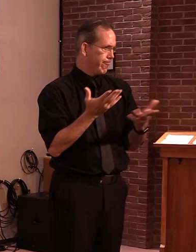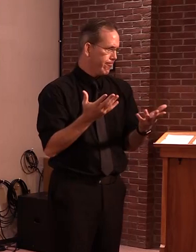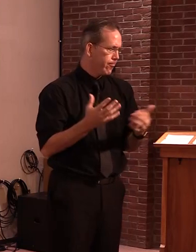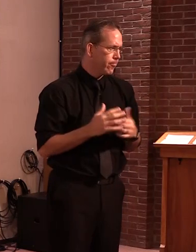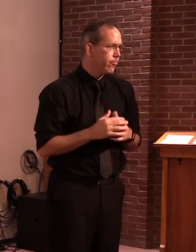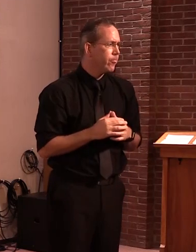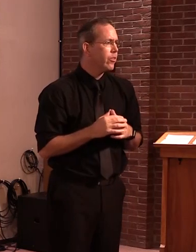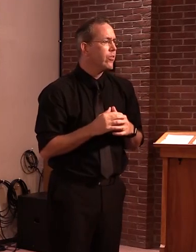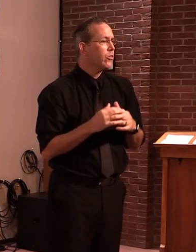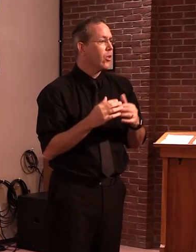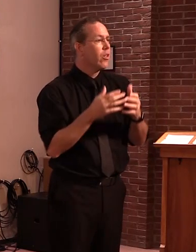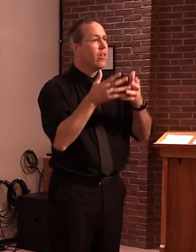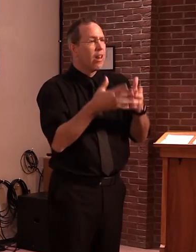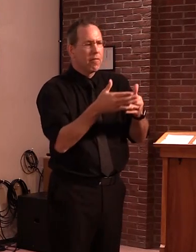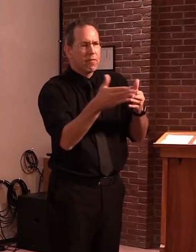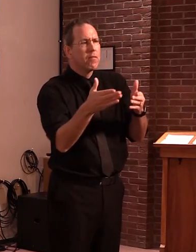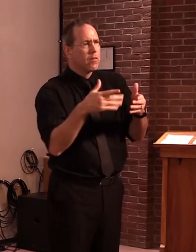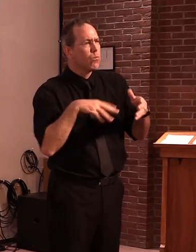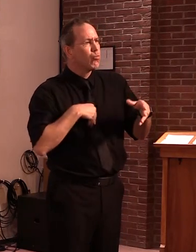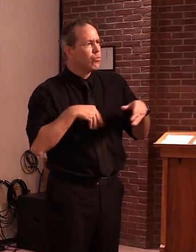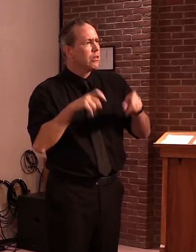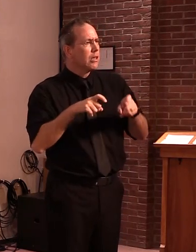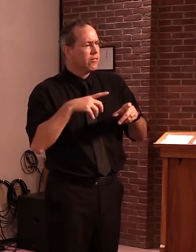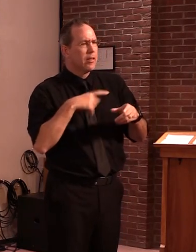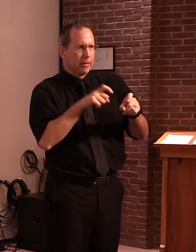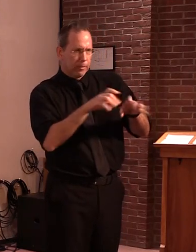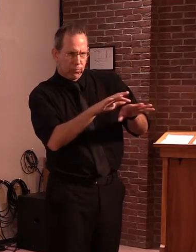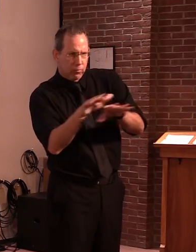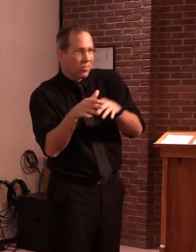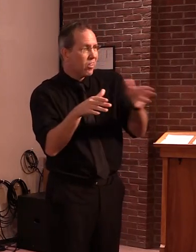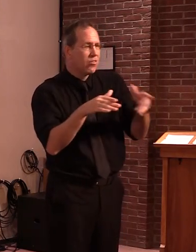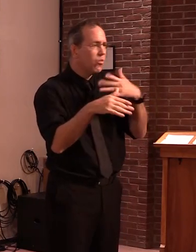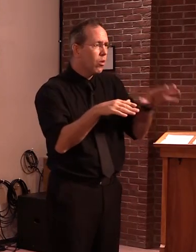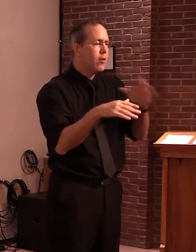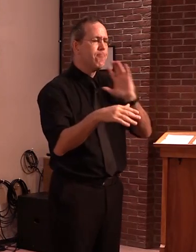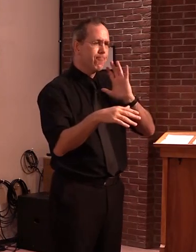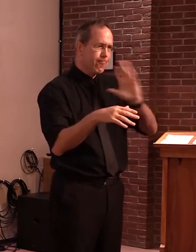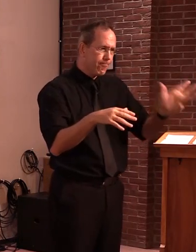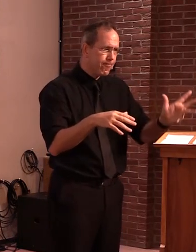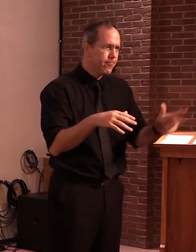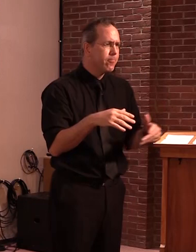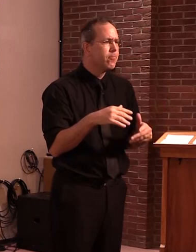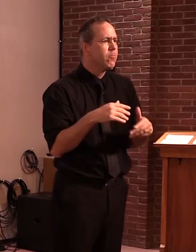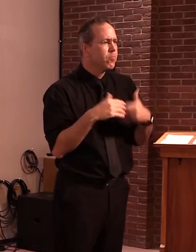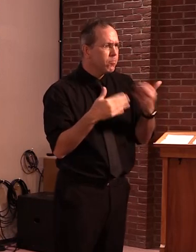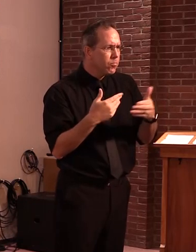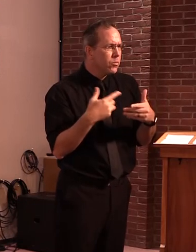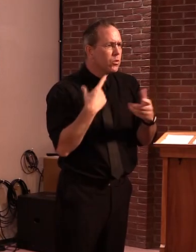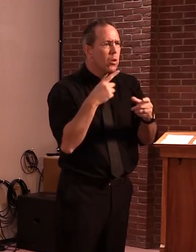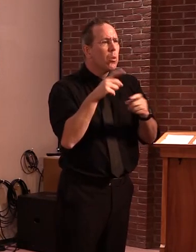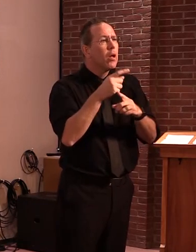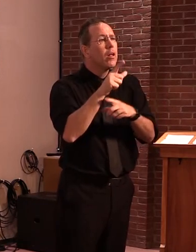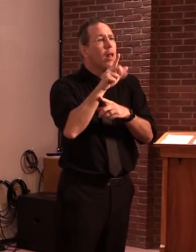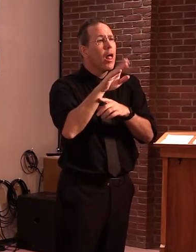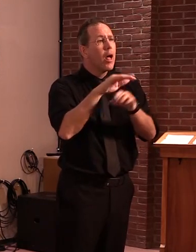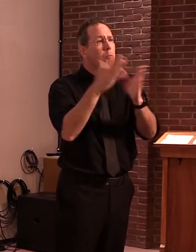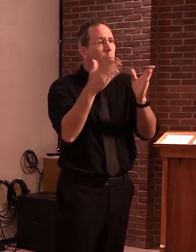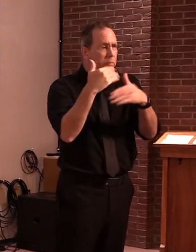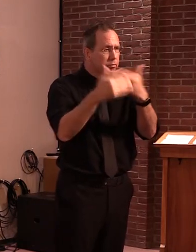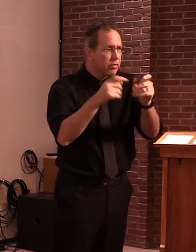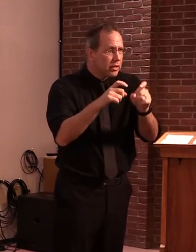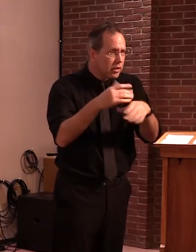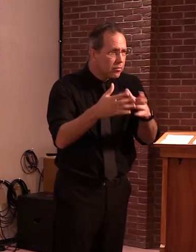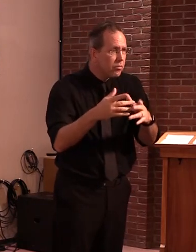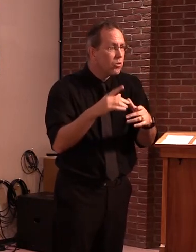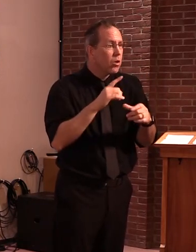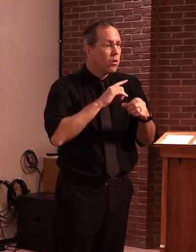communications open with the facility down there during normal times. We're down there quite a bit. These are not